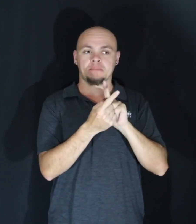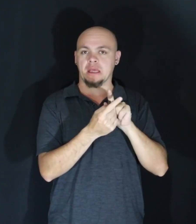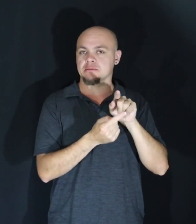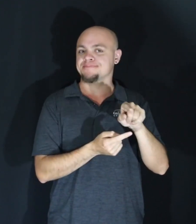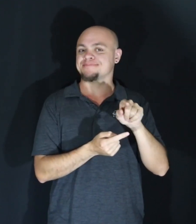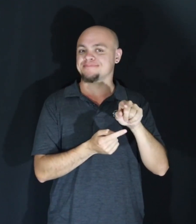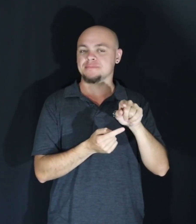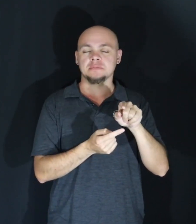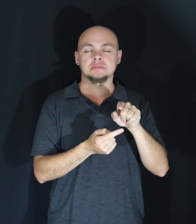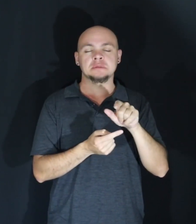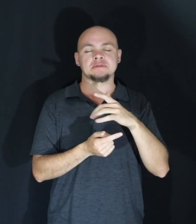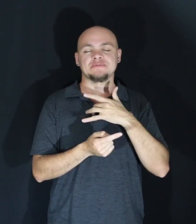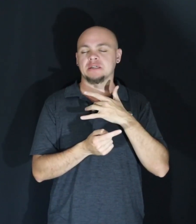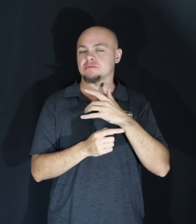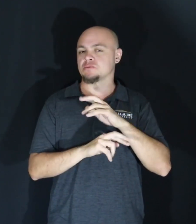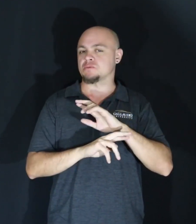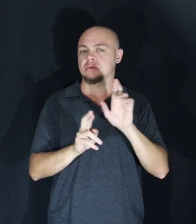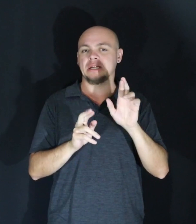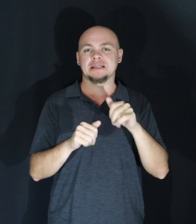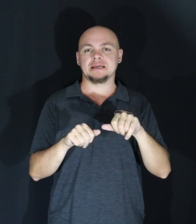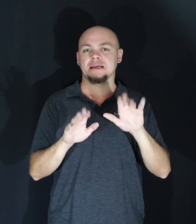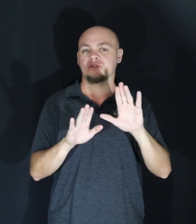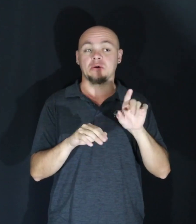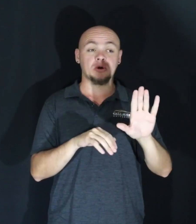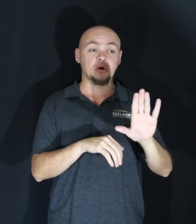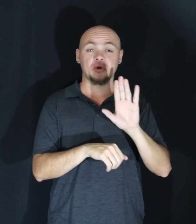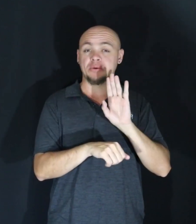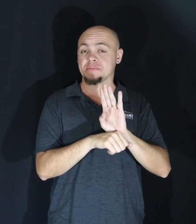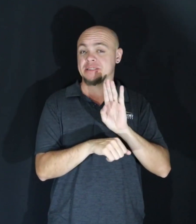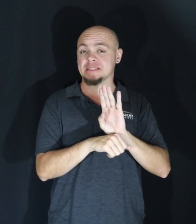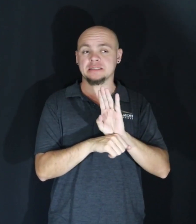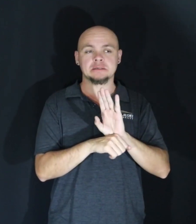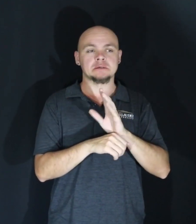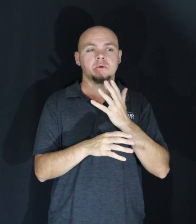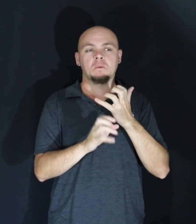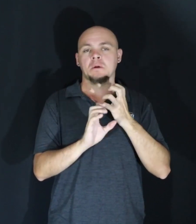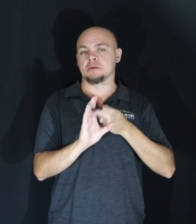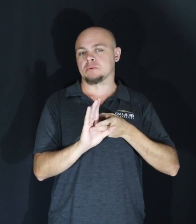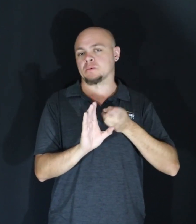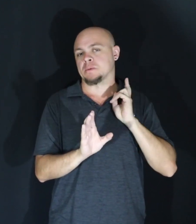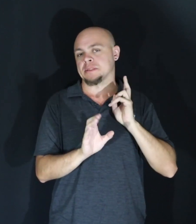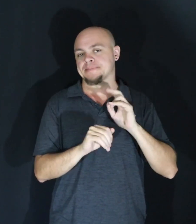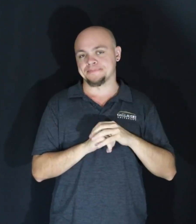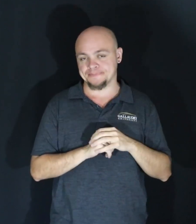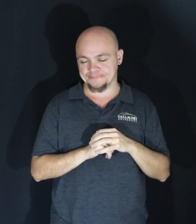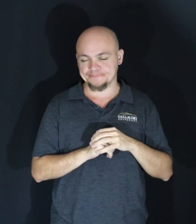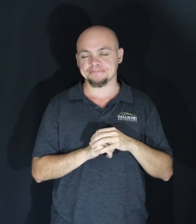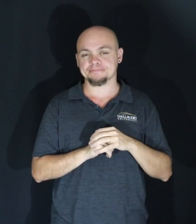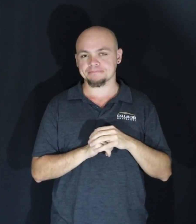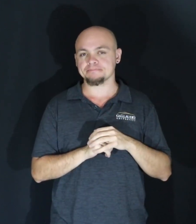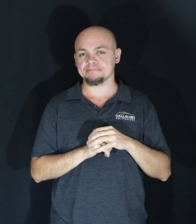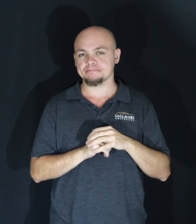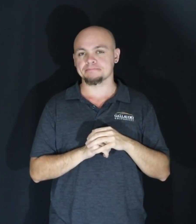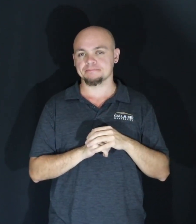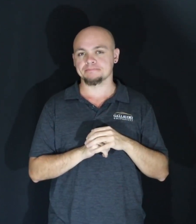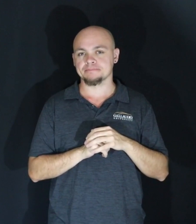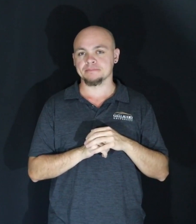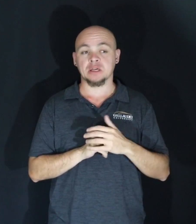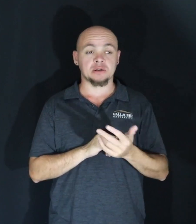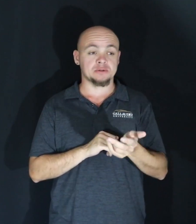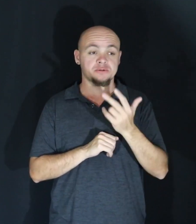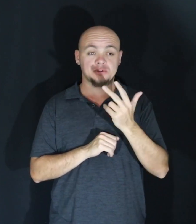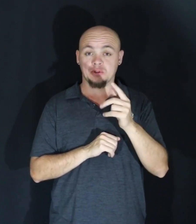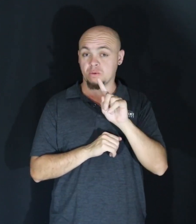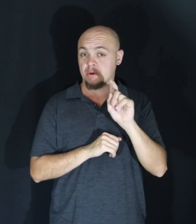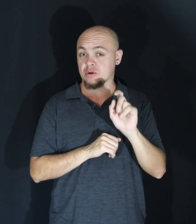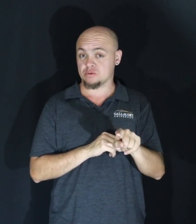was so frustrated in her business that all she wanted to do is quit. And then when we used these 3 powerful questions